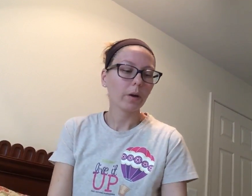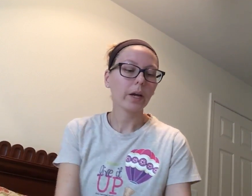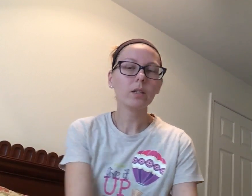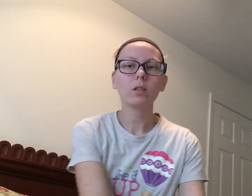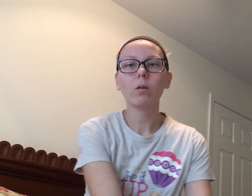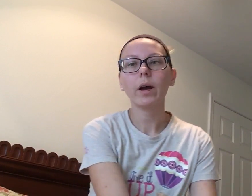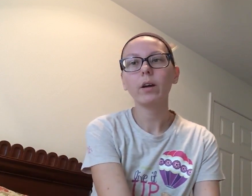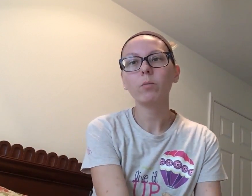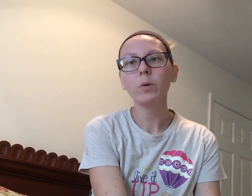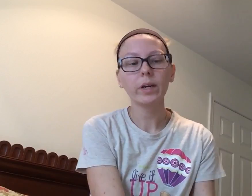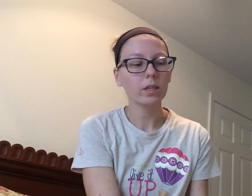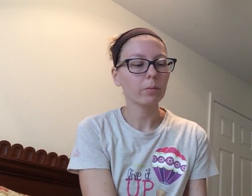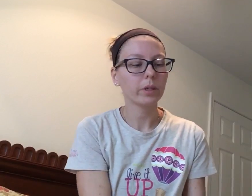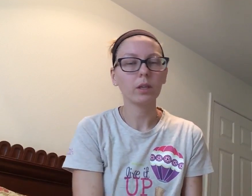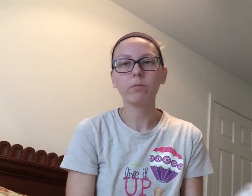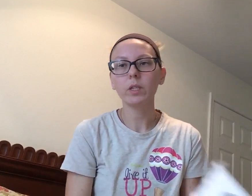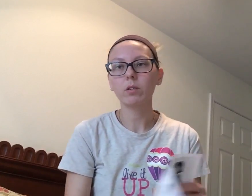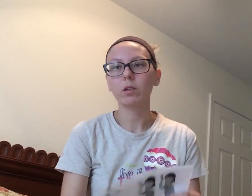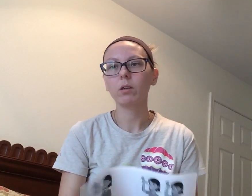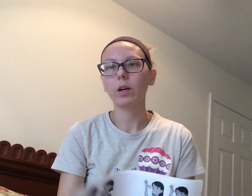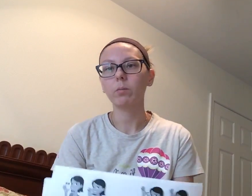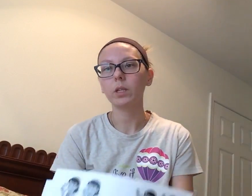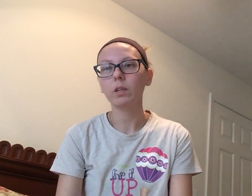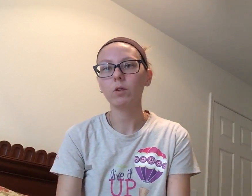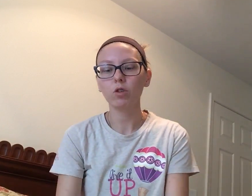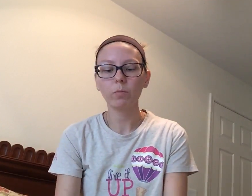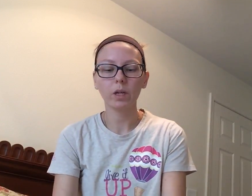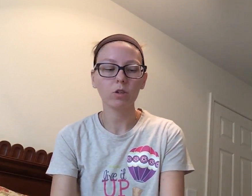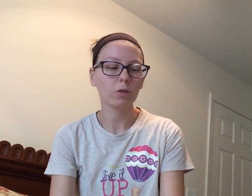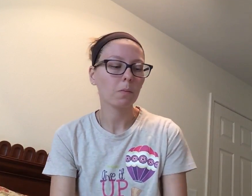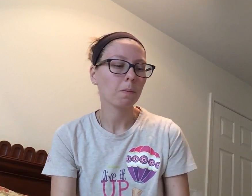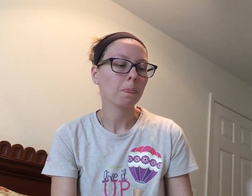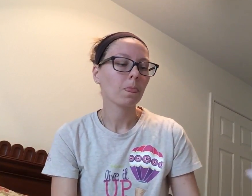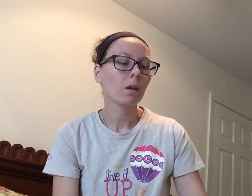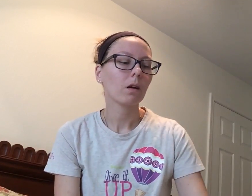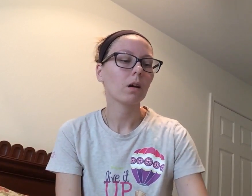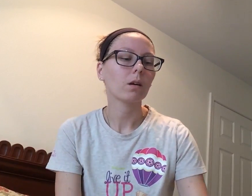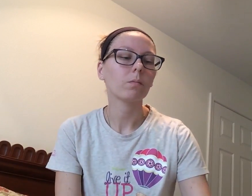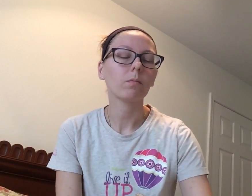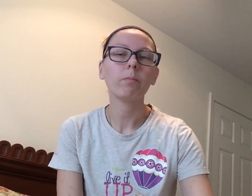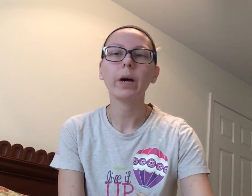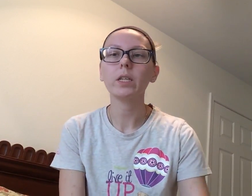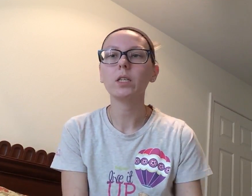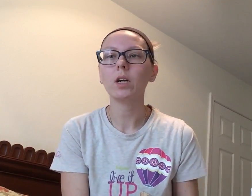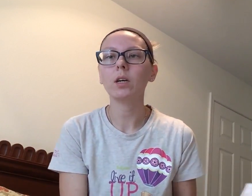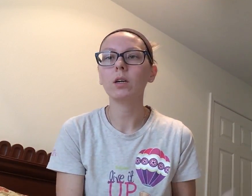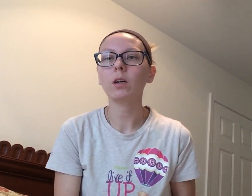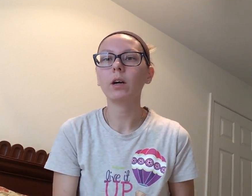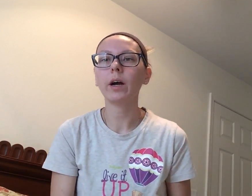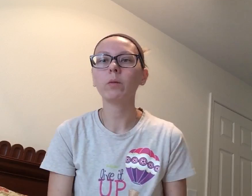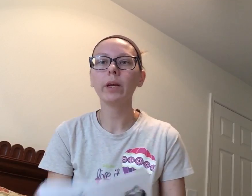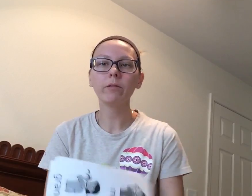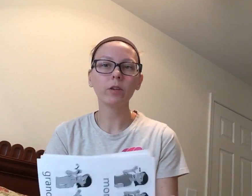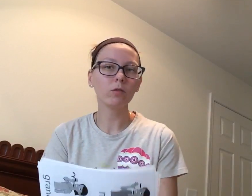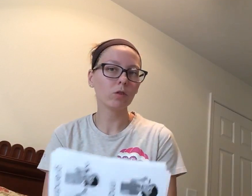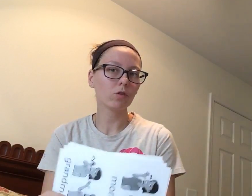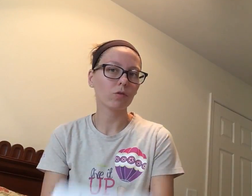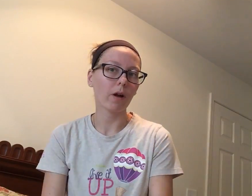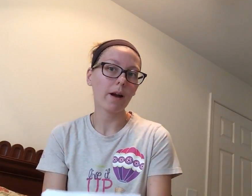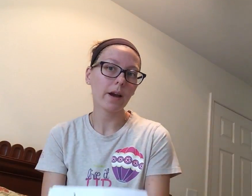Okay, so I hope you guys had plenty of material. I hope I didn't give you too much. But I would like for you to try,